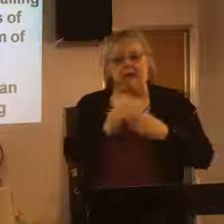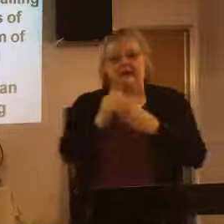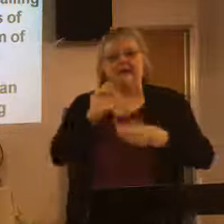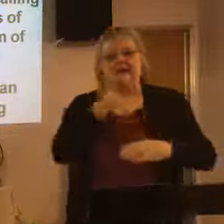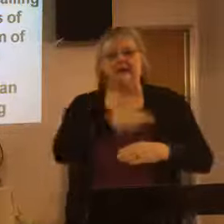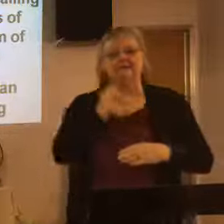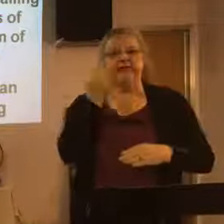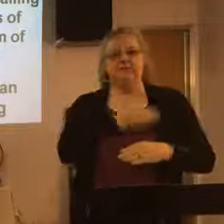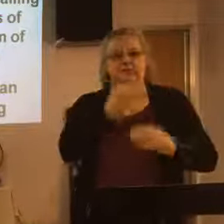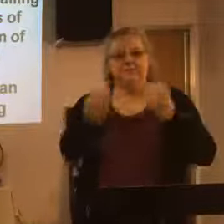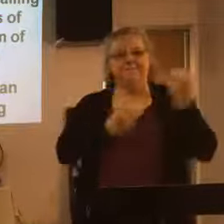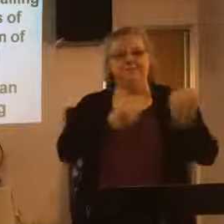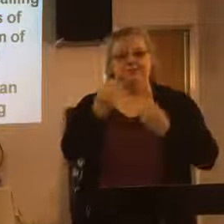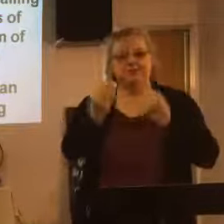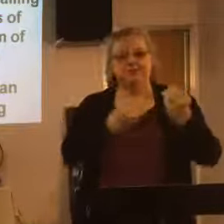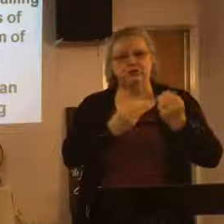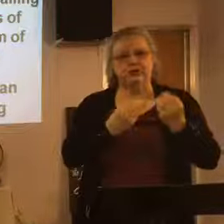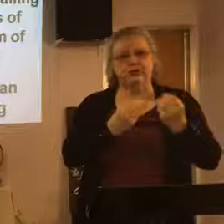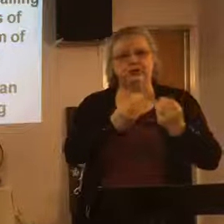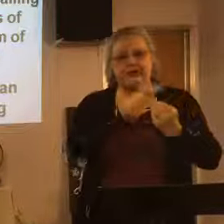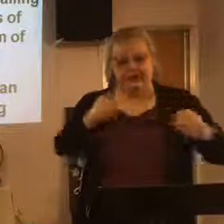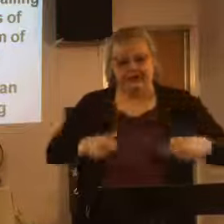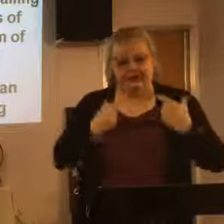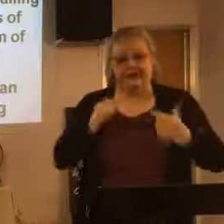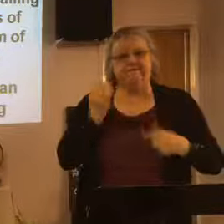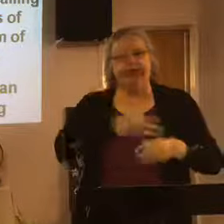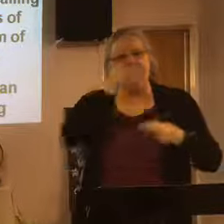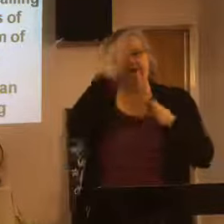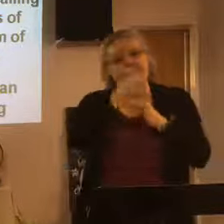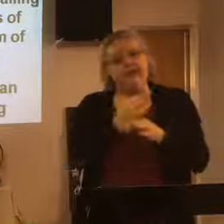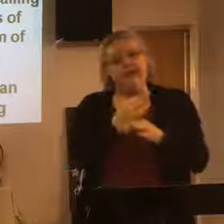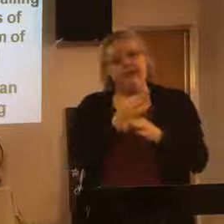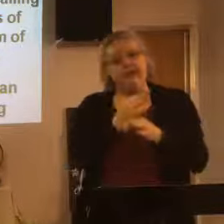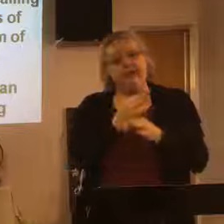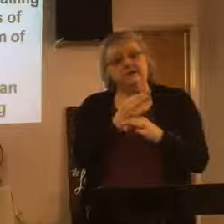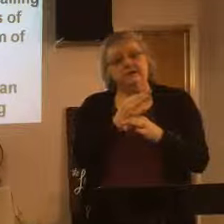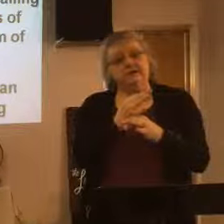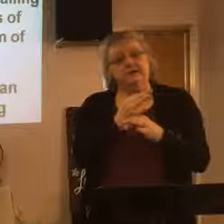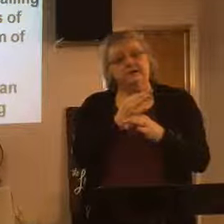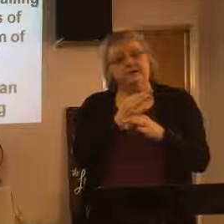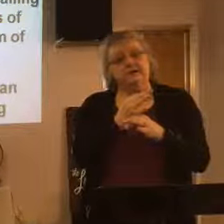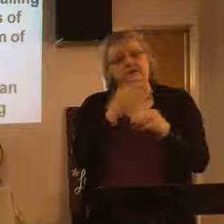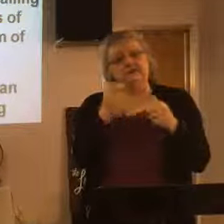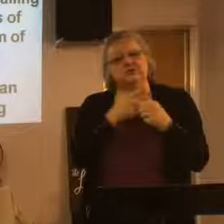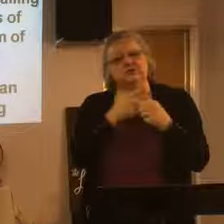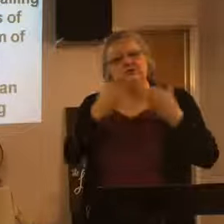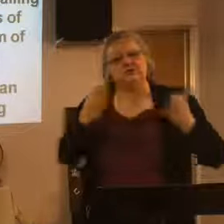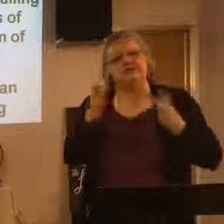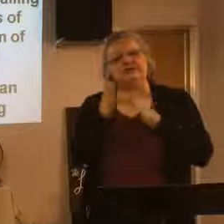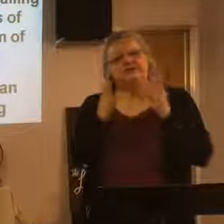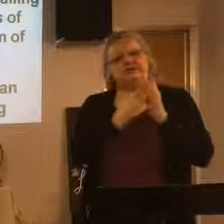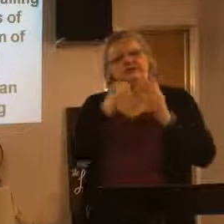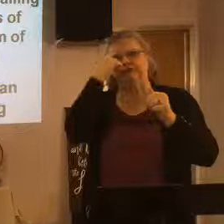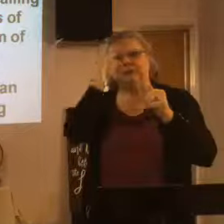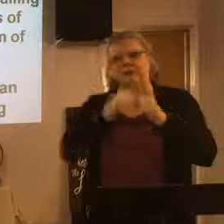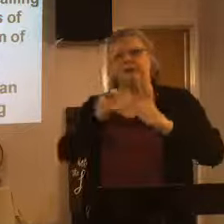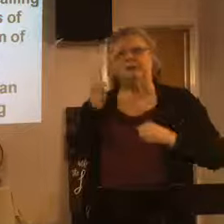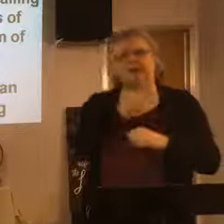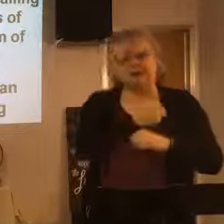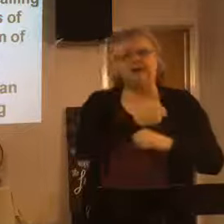we minister and live out our faith. And so the first thing Jesus would remind